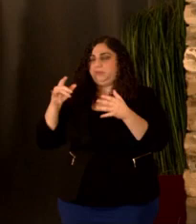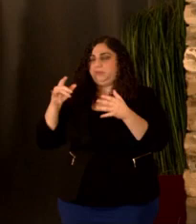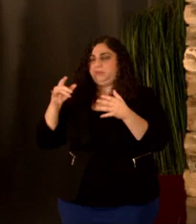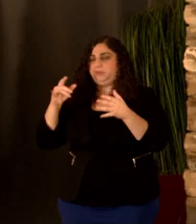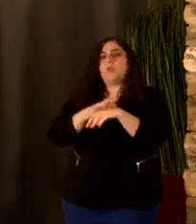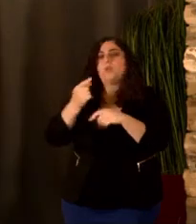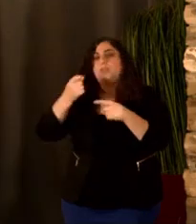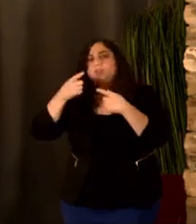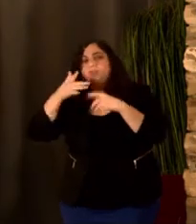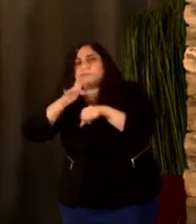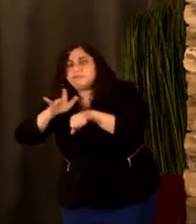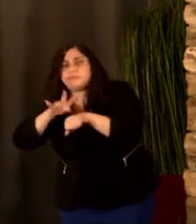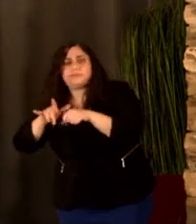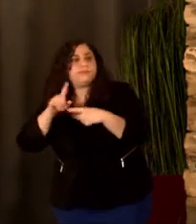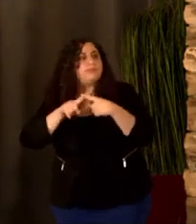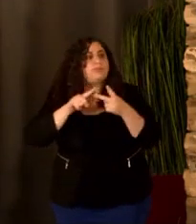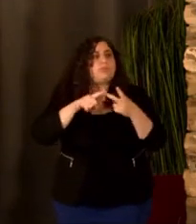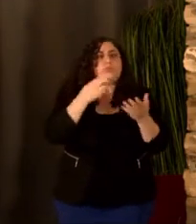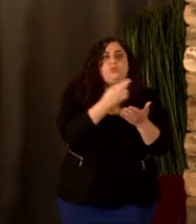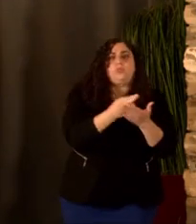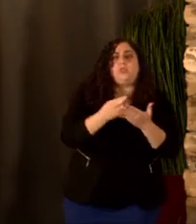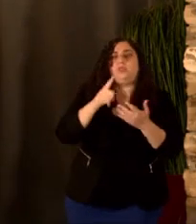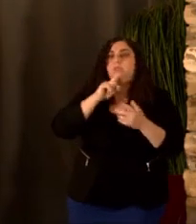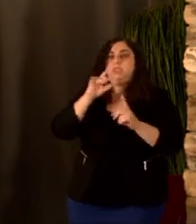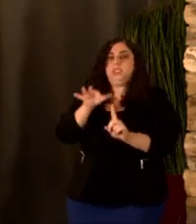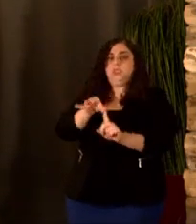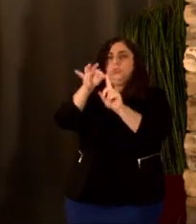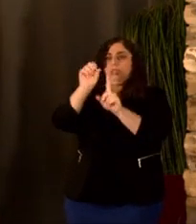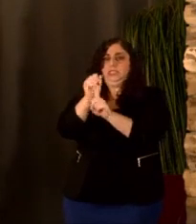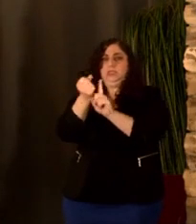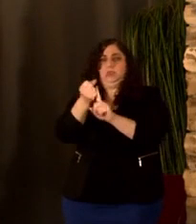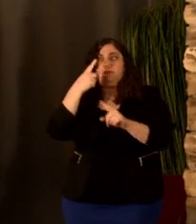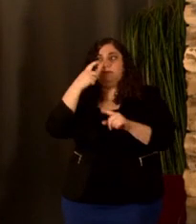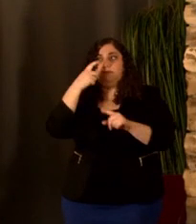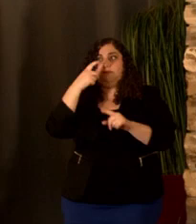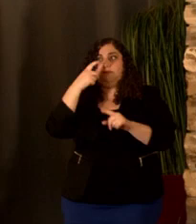of resources that are unique to their jurisdictions.